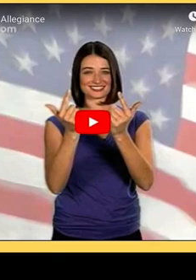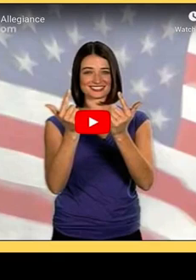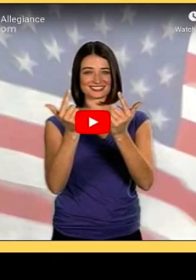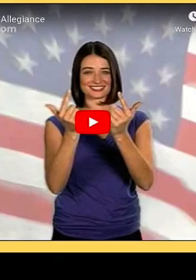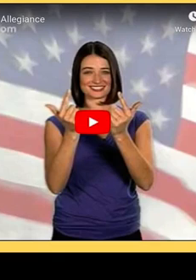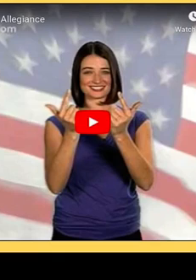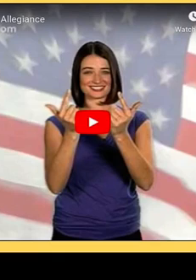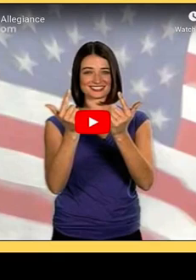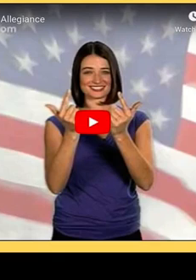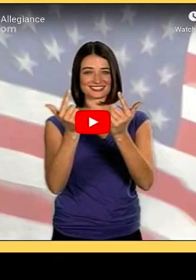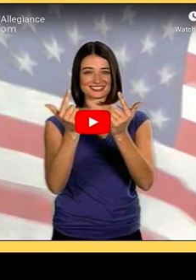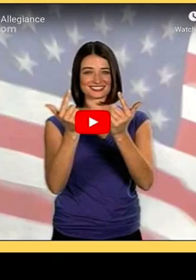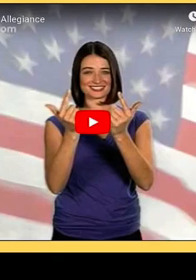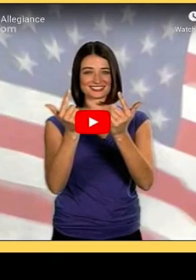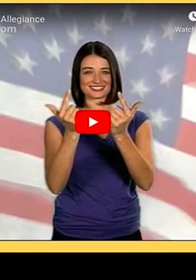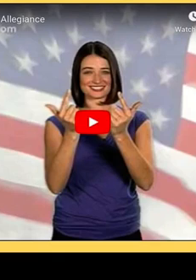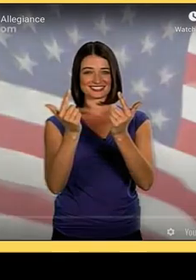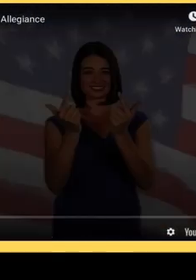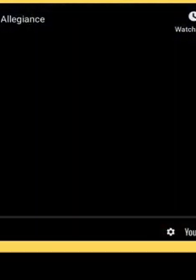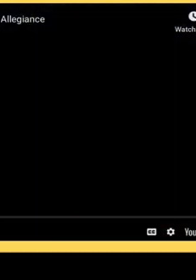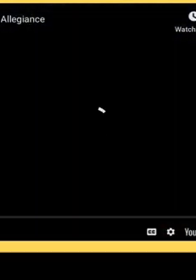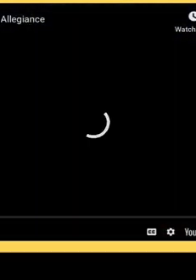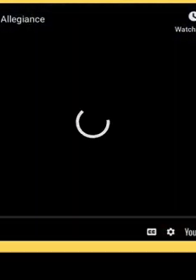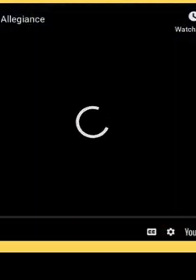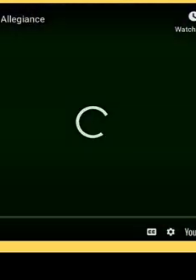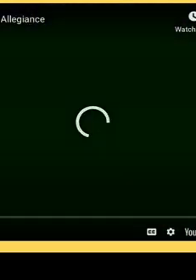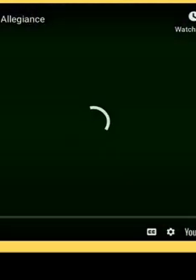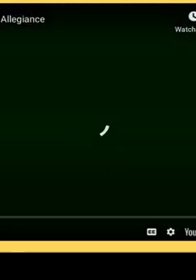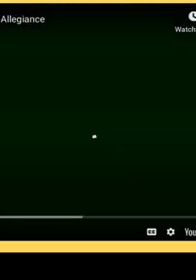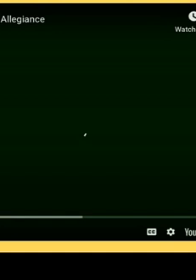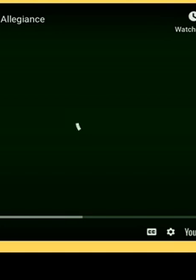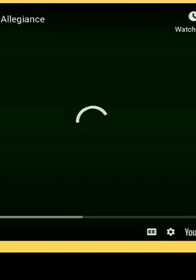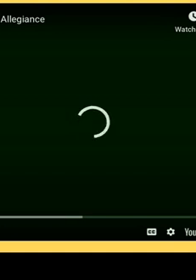First, we listen to the Pledge of Allegiance.